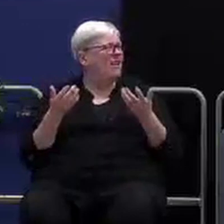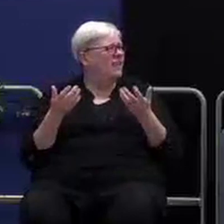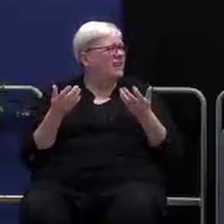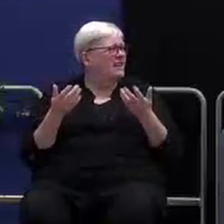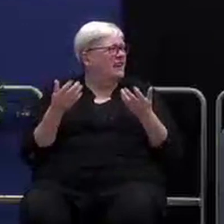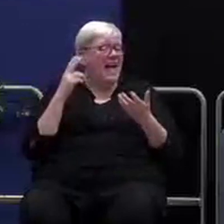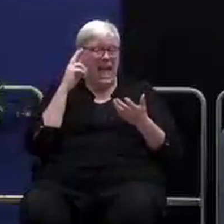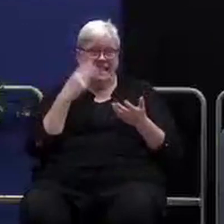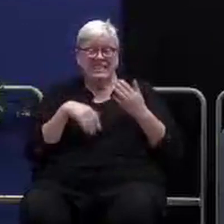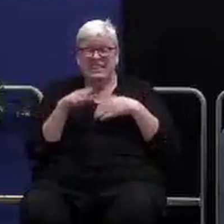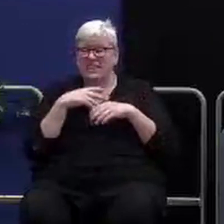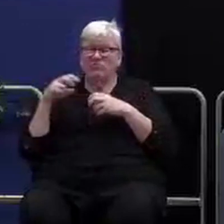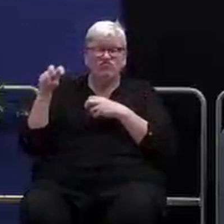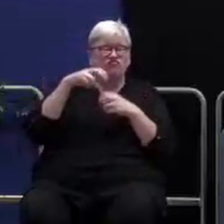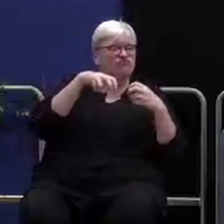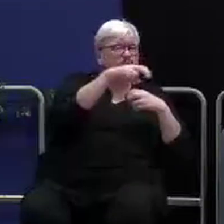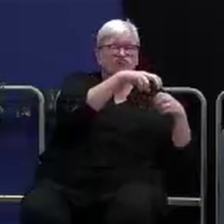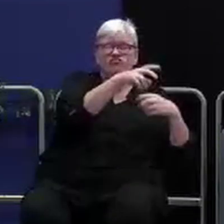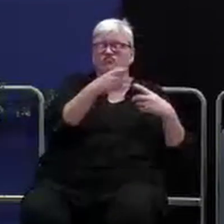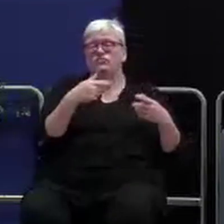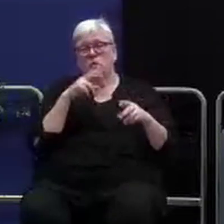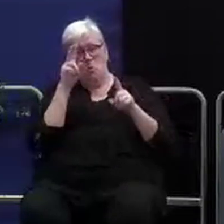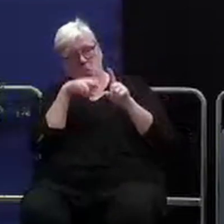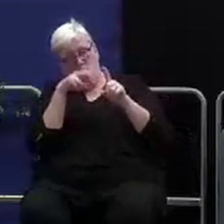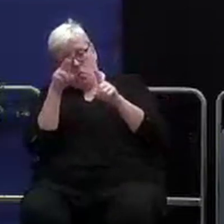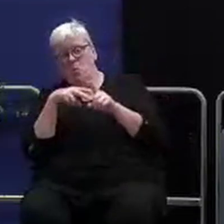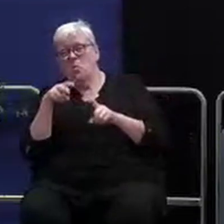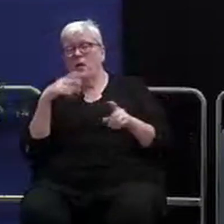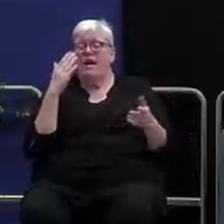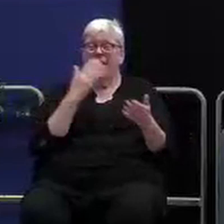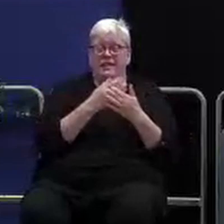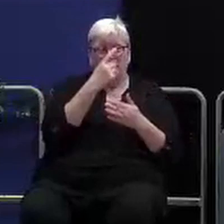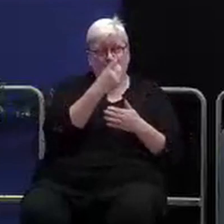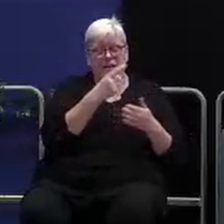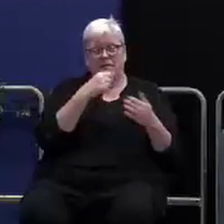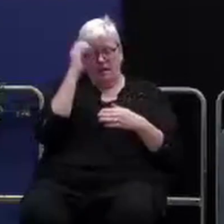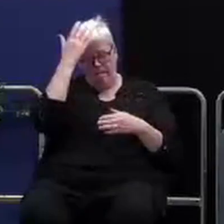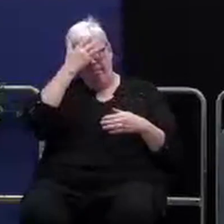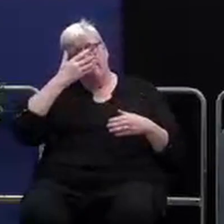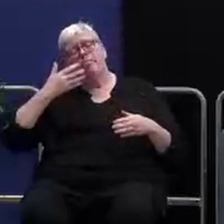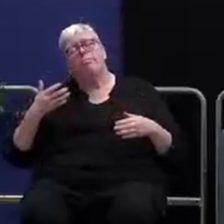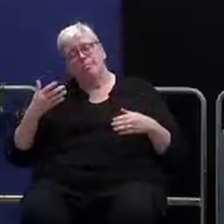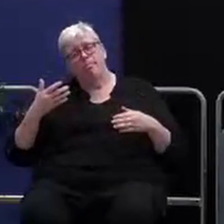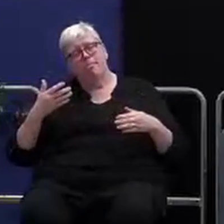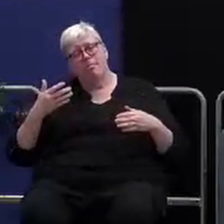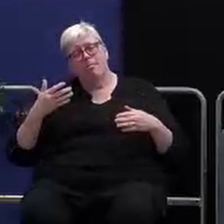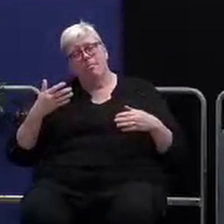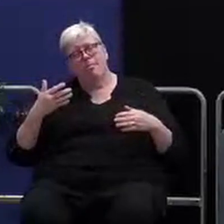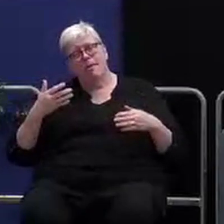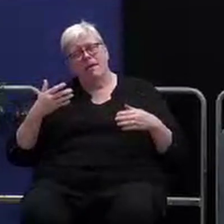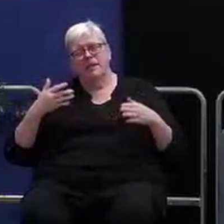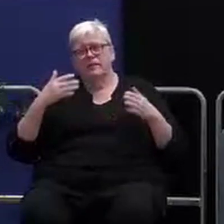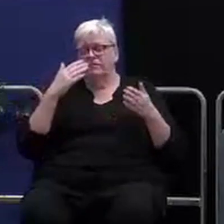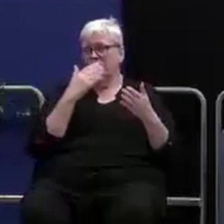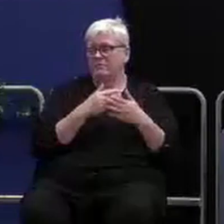I'd seen him wafting around the student union in a manner that, given that his hair completely obscured his sightline, was